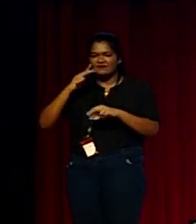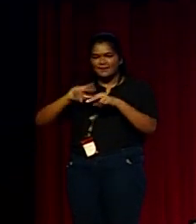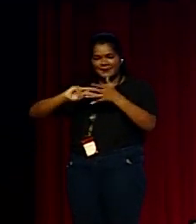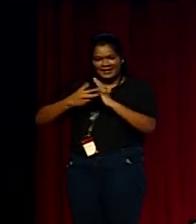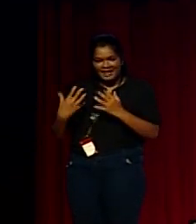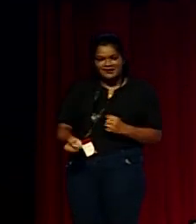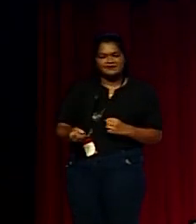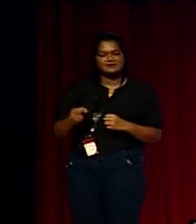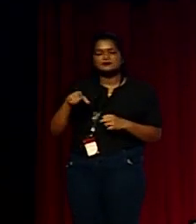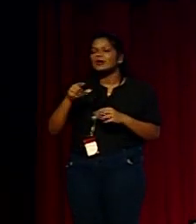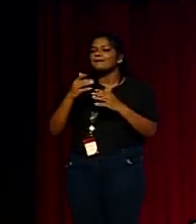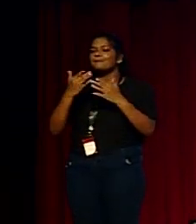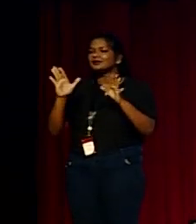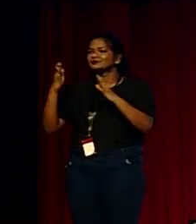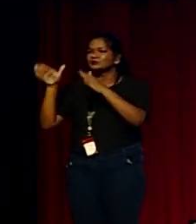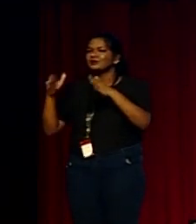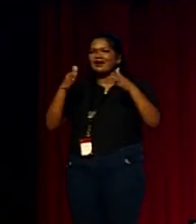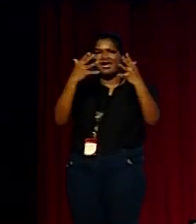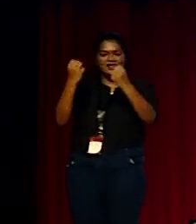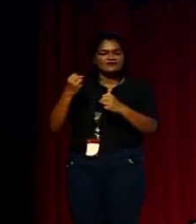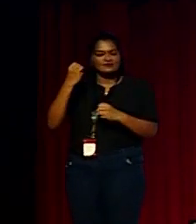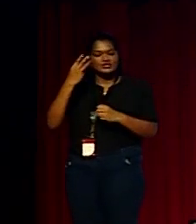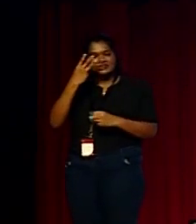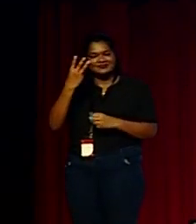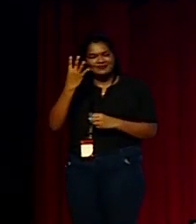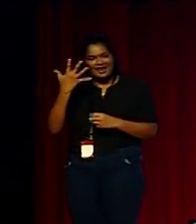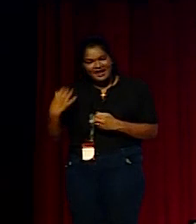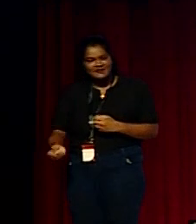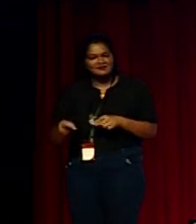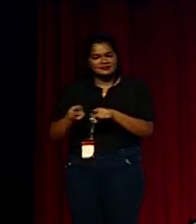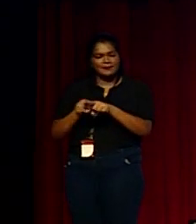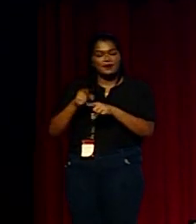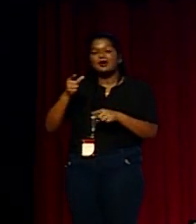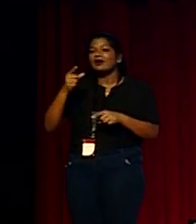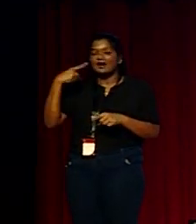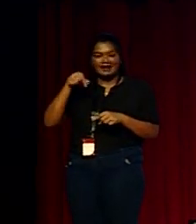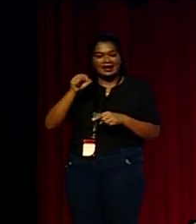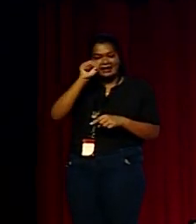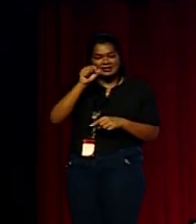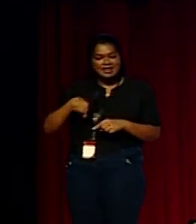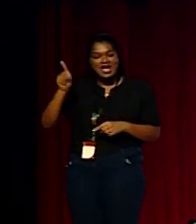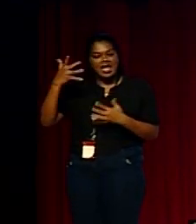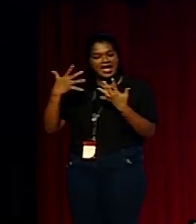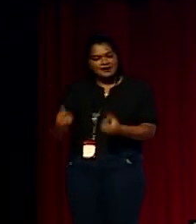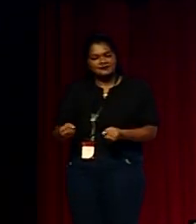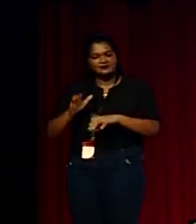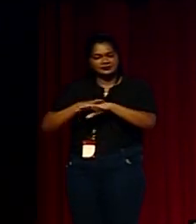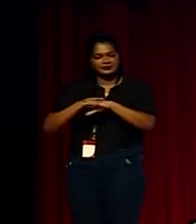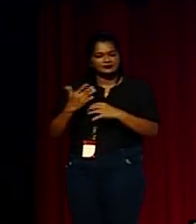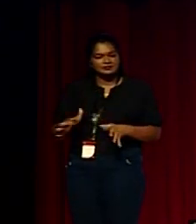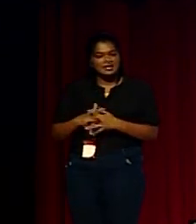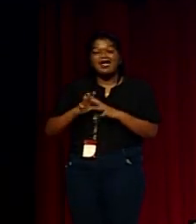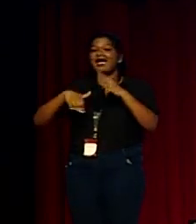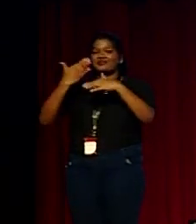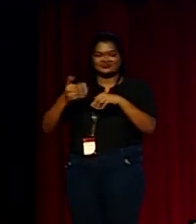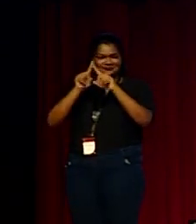and represent the feature vectors in a sparse manners using the orthogonal matching pursuit algorithm.